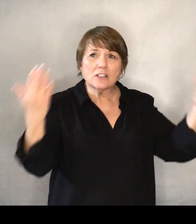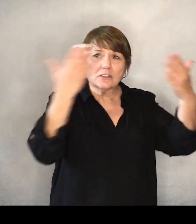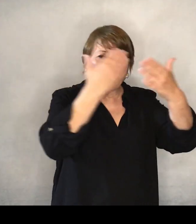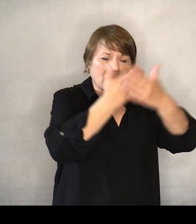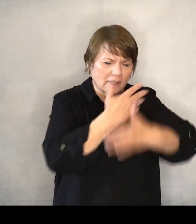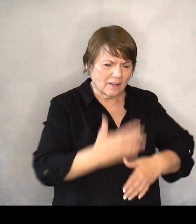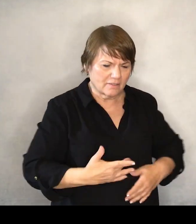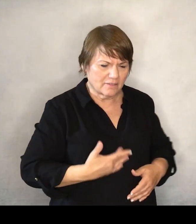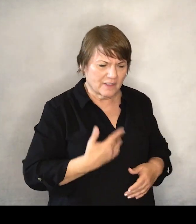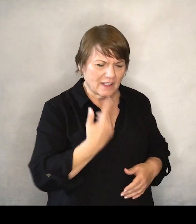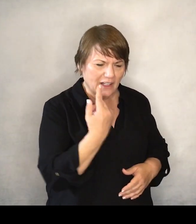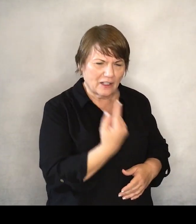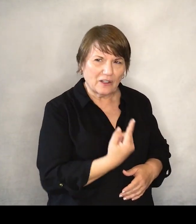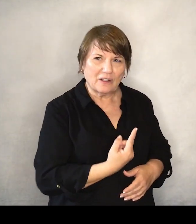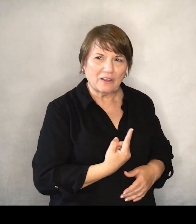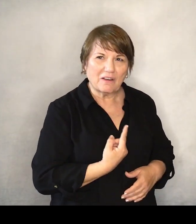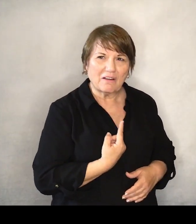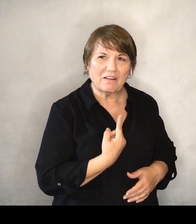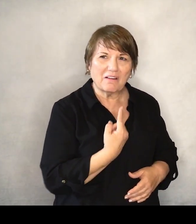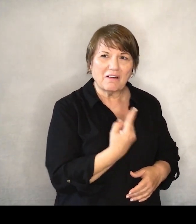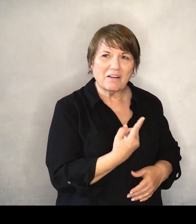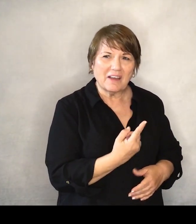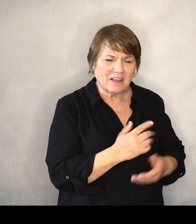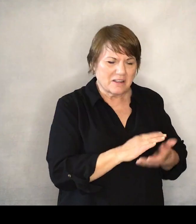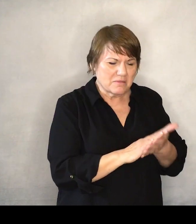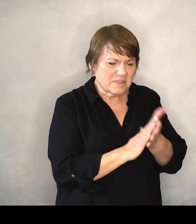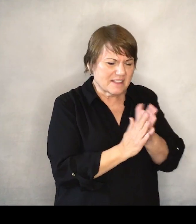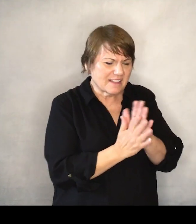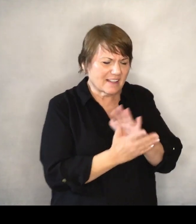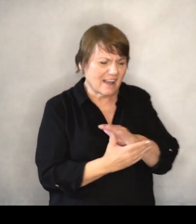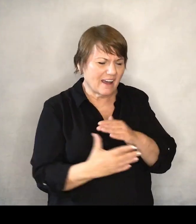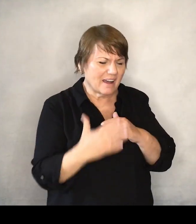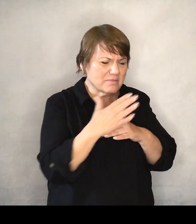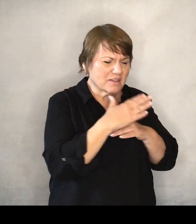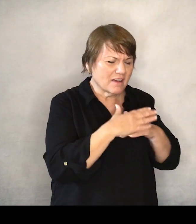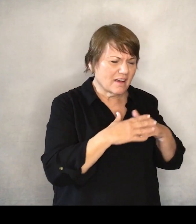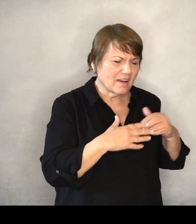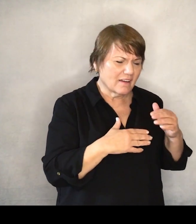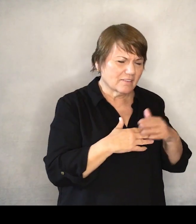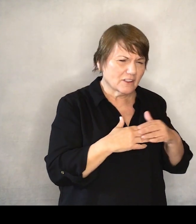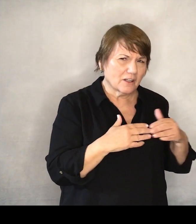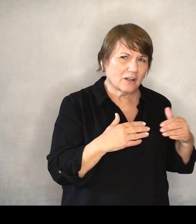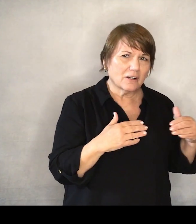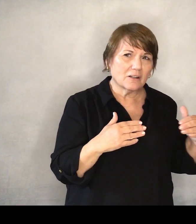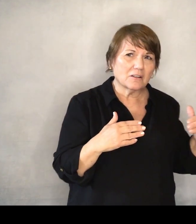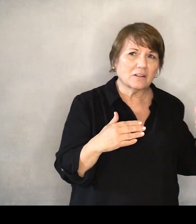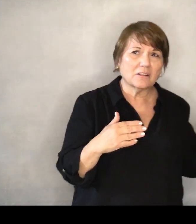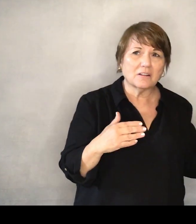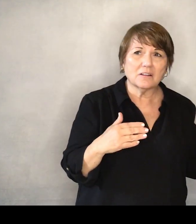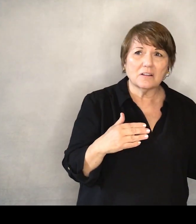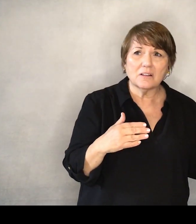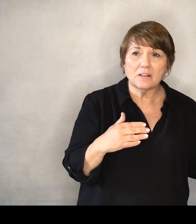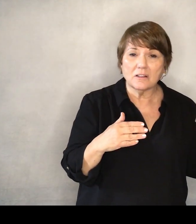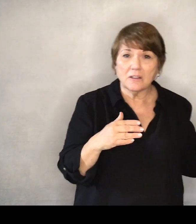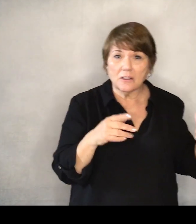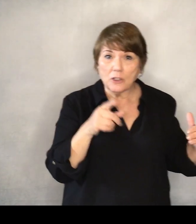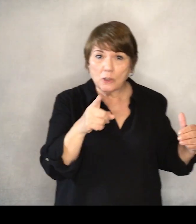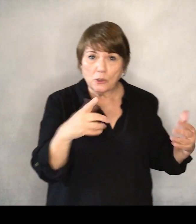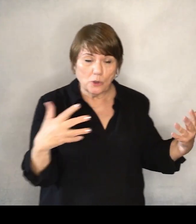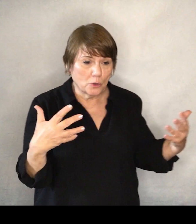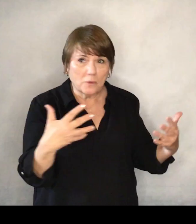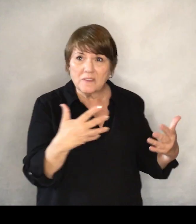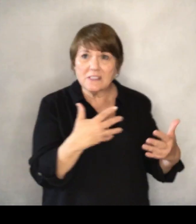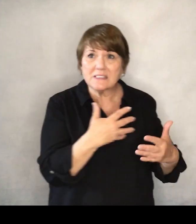Dark and all alone, growing comfortable. Are you too scared